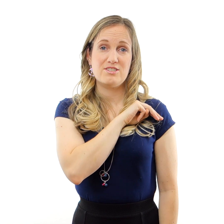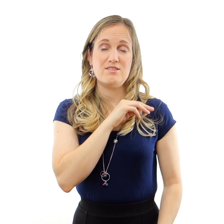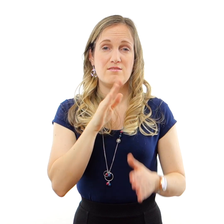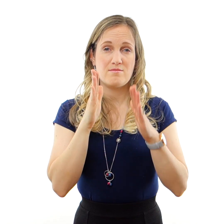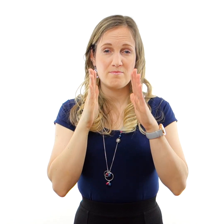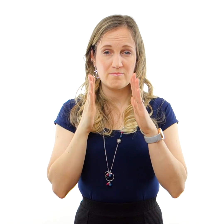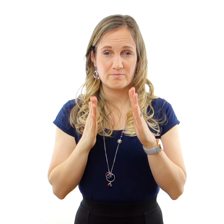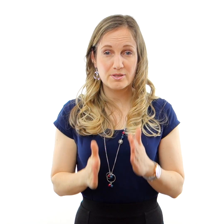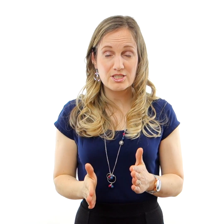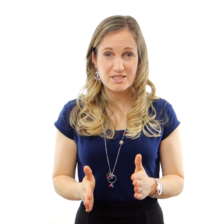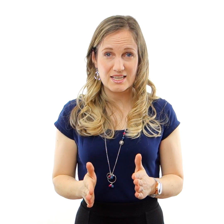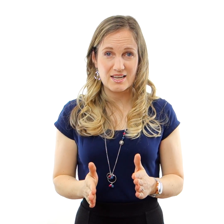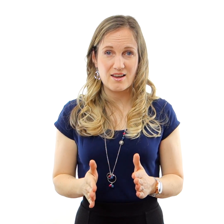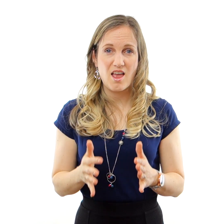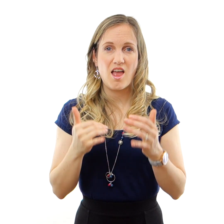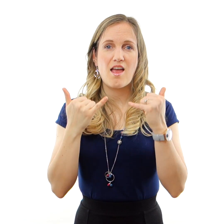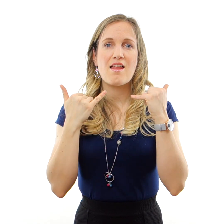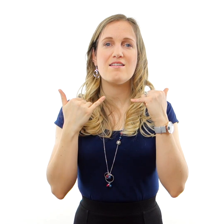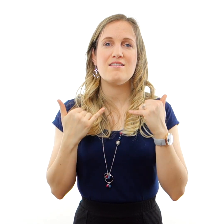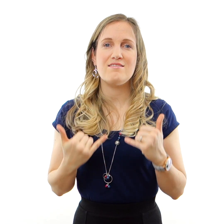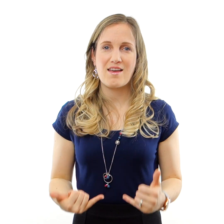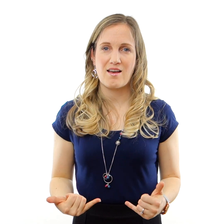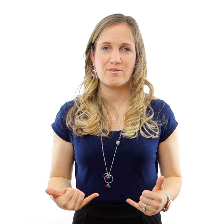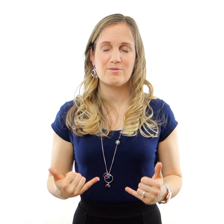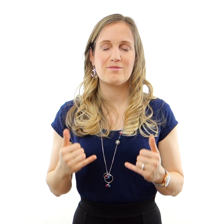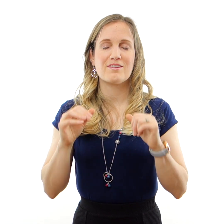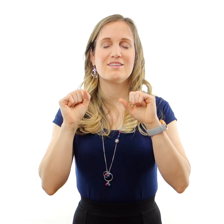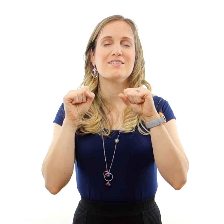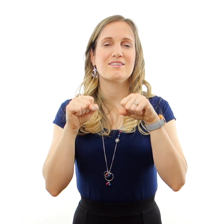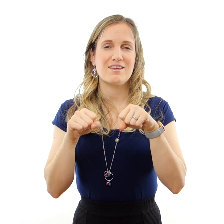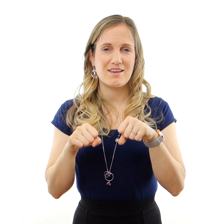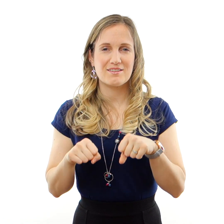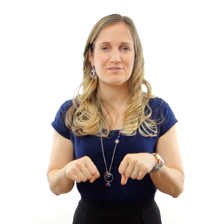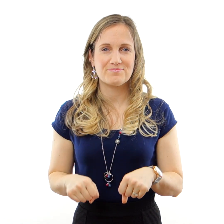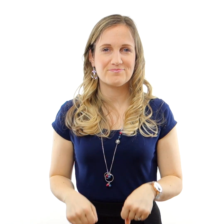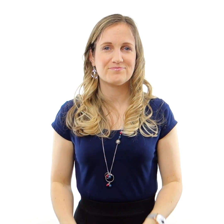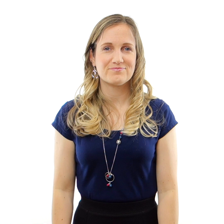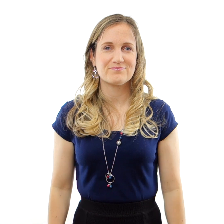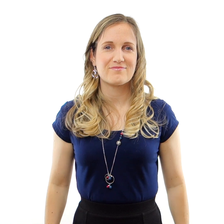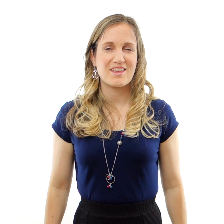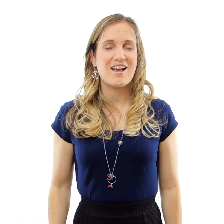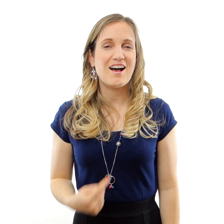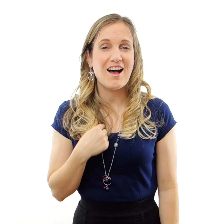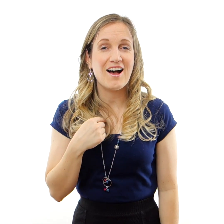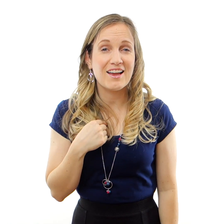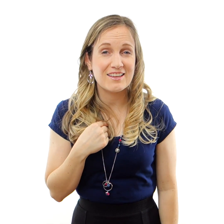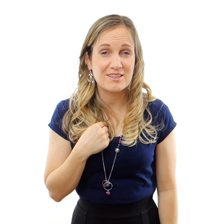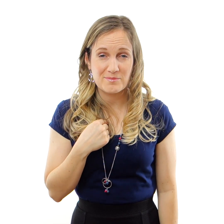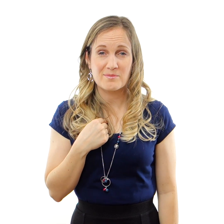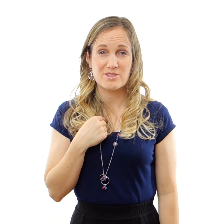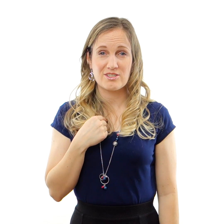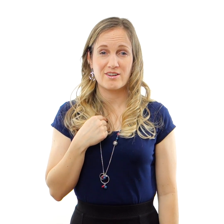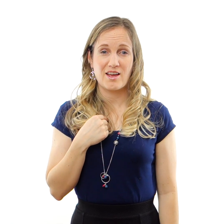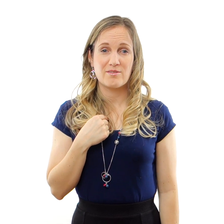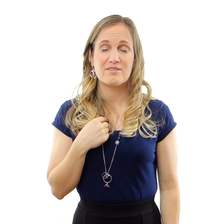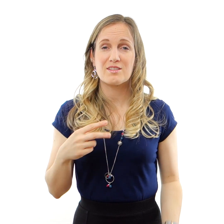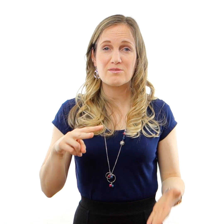mission person, now can. I can be a missionary now. That's what this